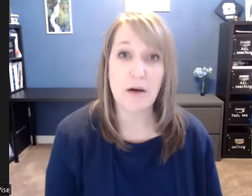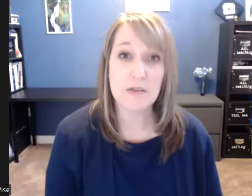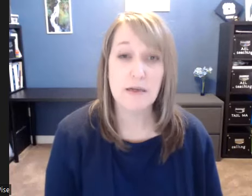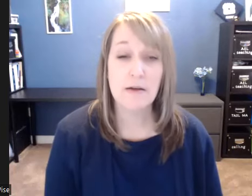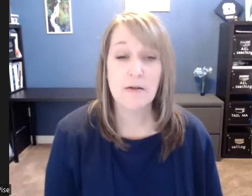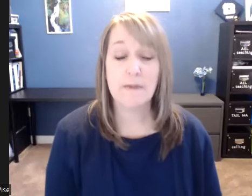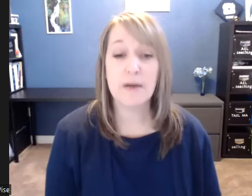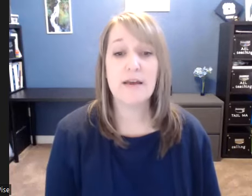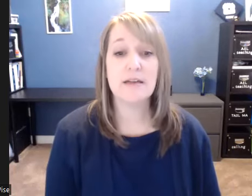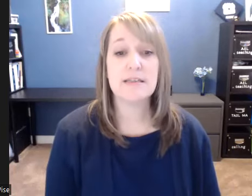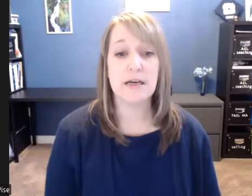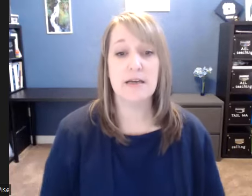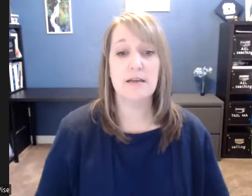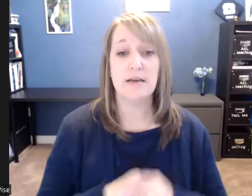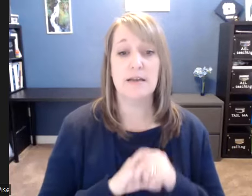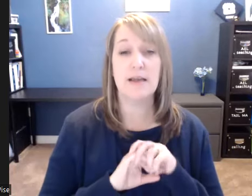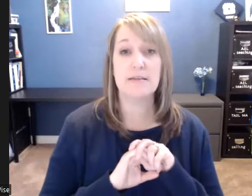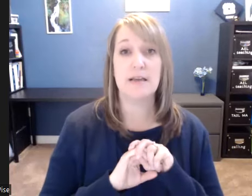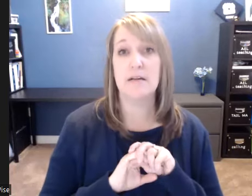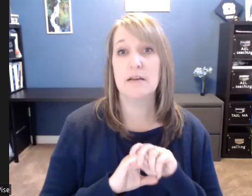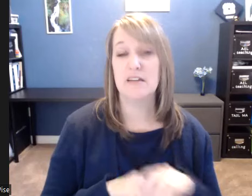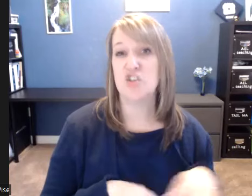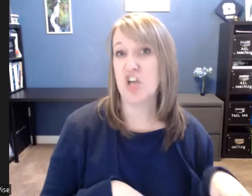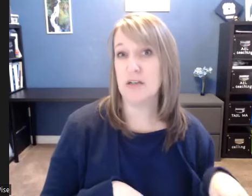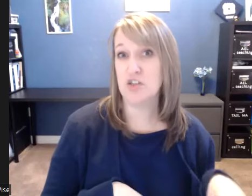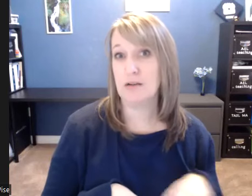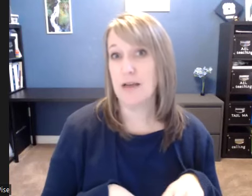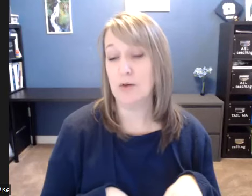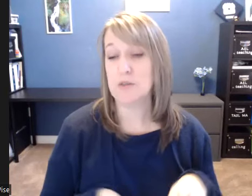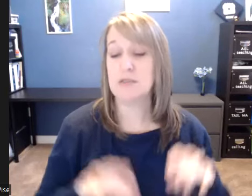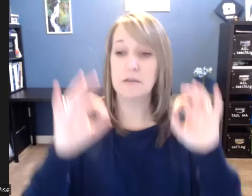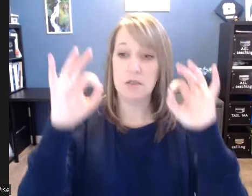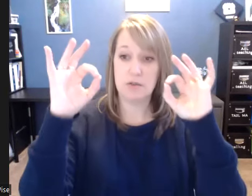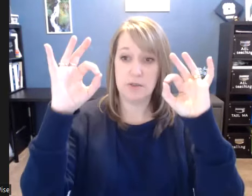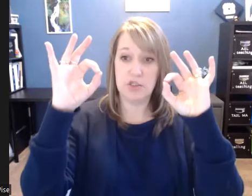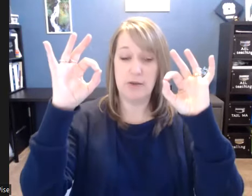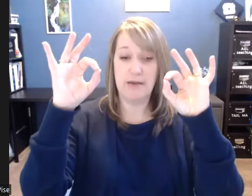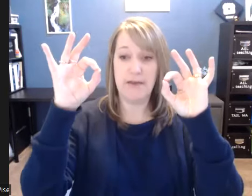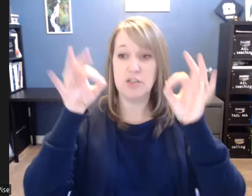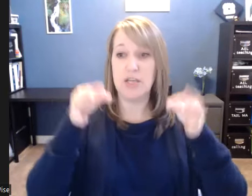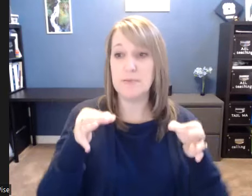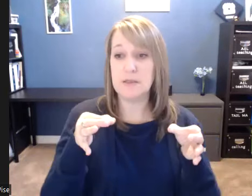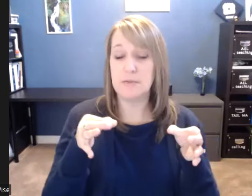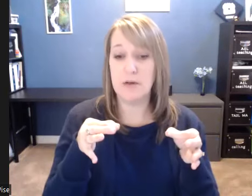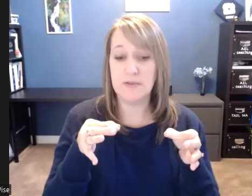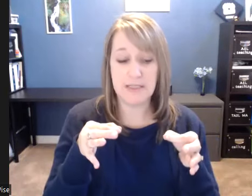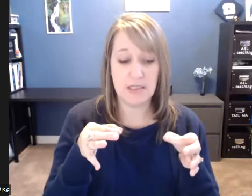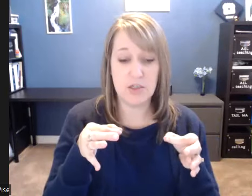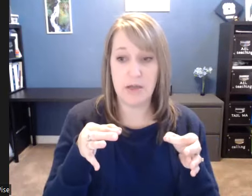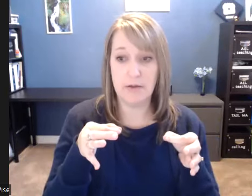courthouse. The way that is signed in ASL is judge house. So you want 2 F hand shapes, palms facing each